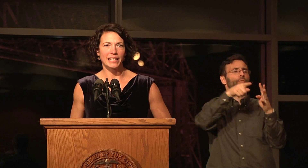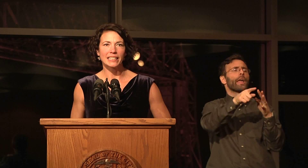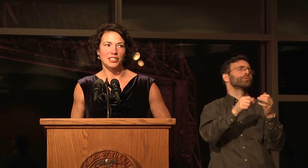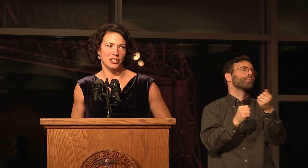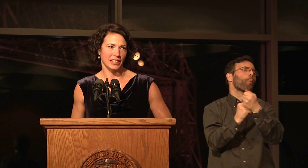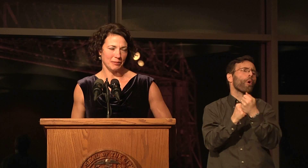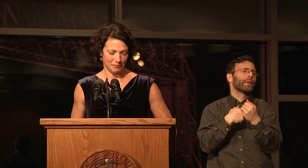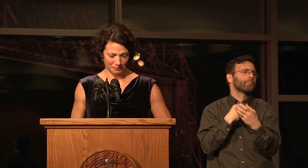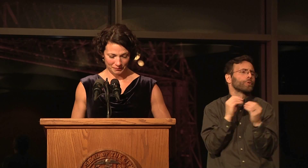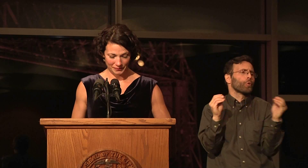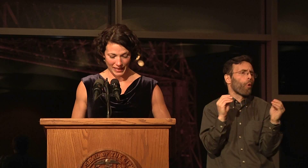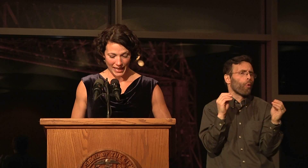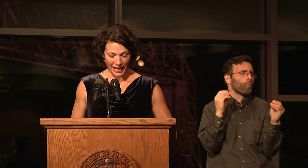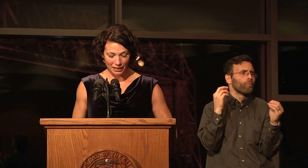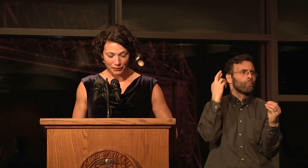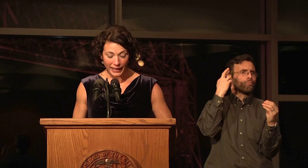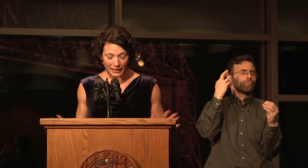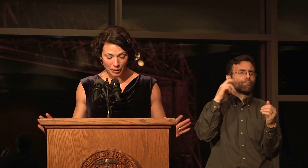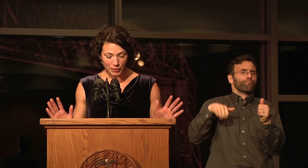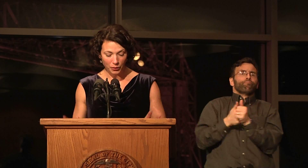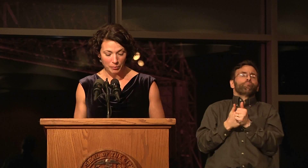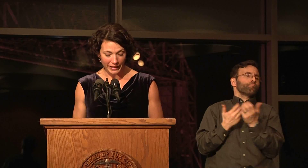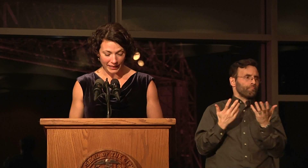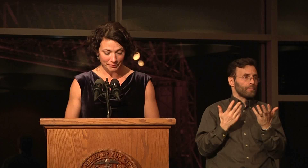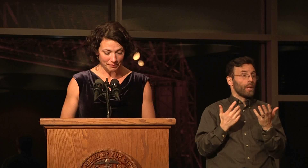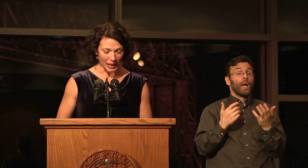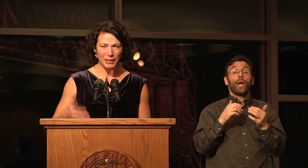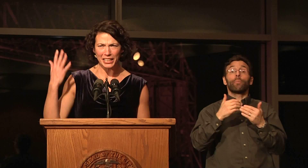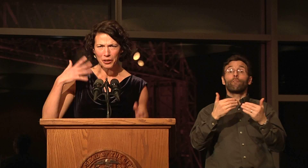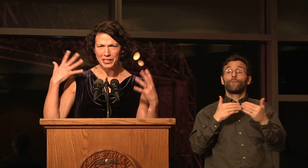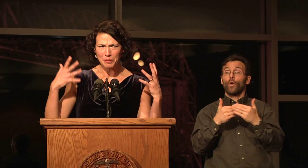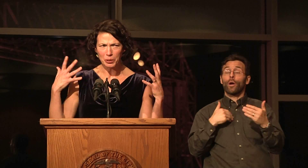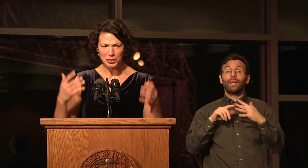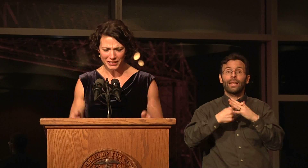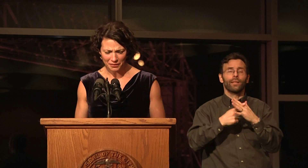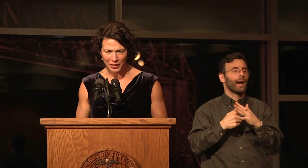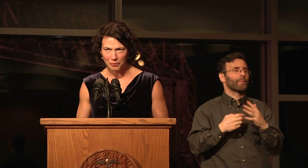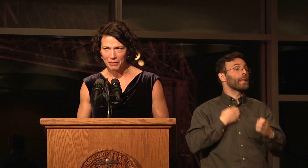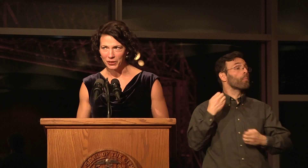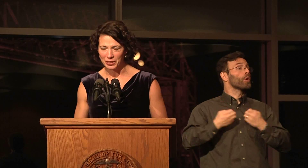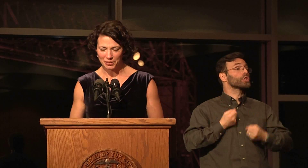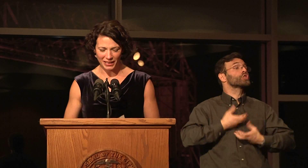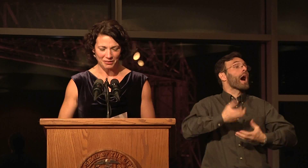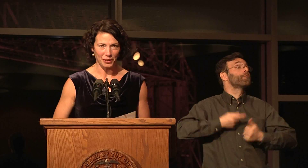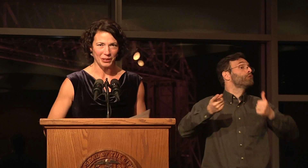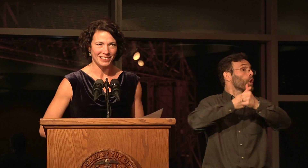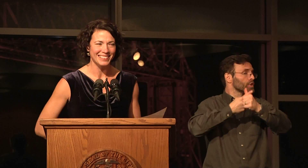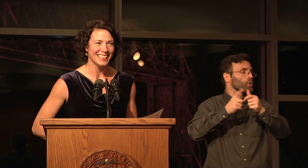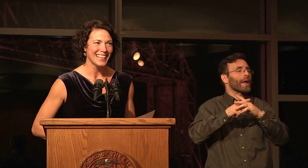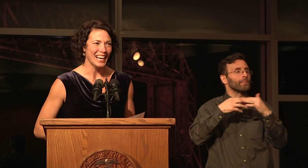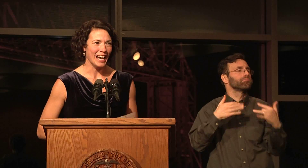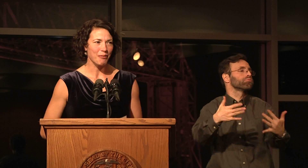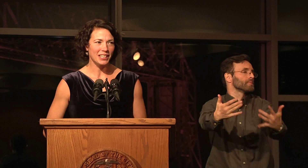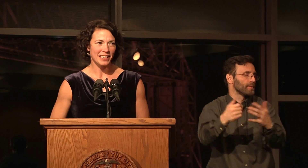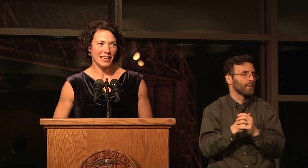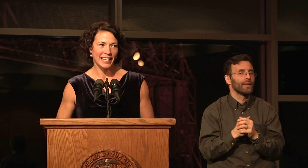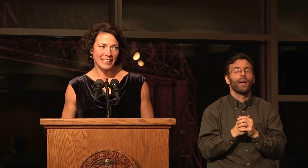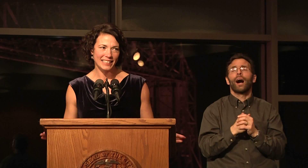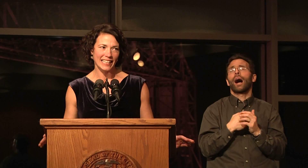supporting me unconditionally. And finally, before I begin, I'm getting all this emotional stuff out of the way first so I can focus.